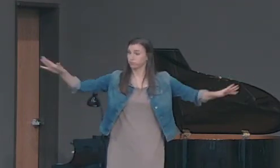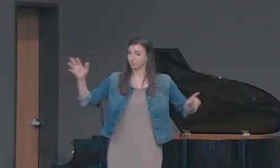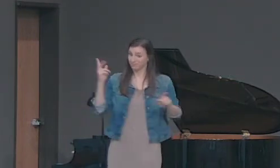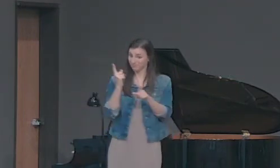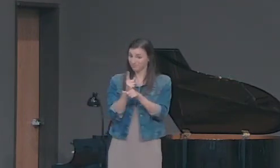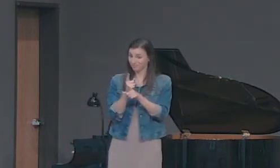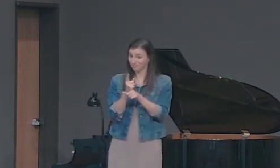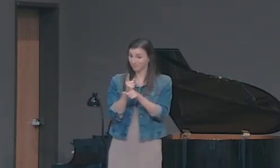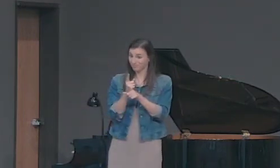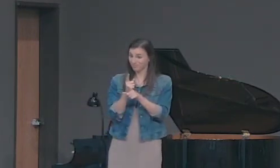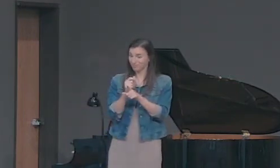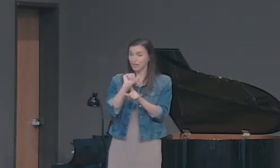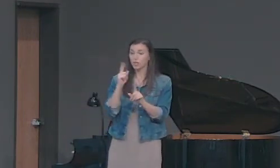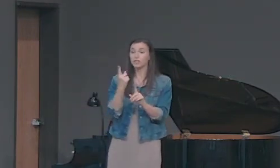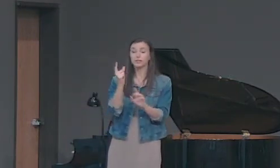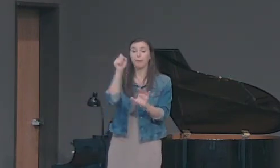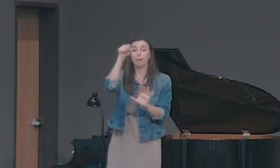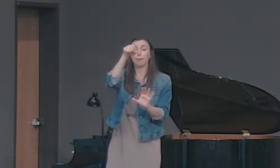impact, doesn't it?